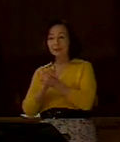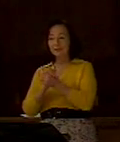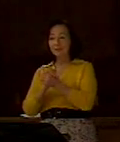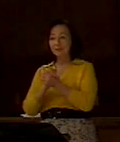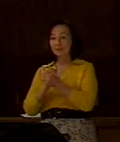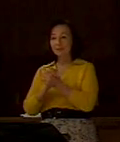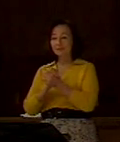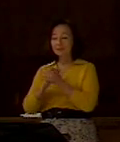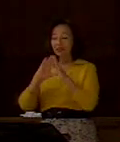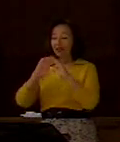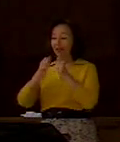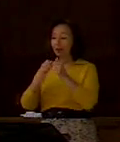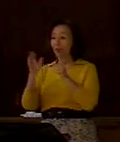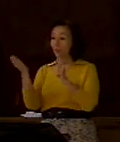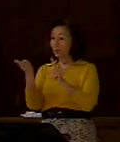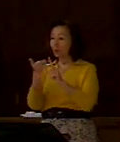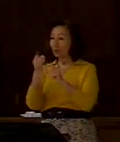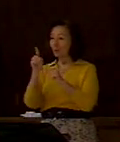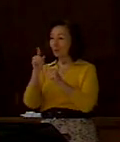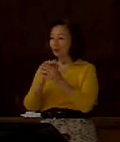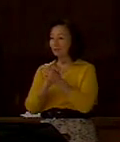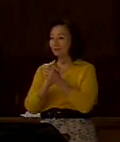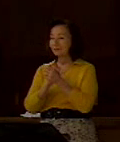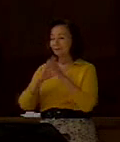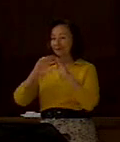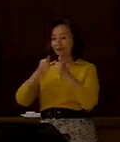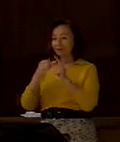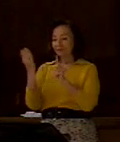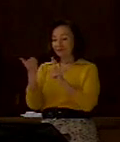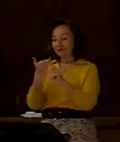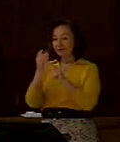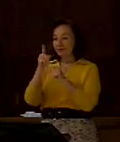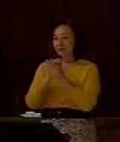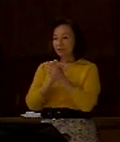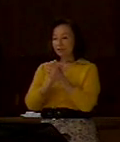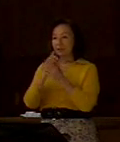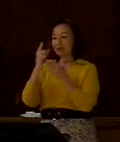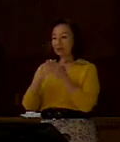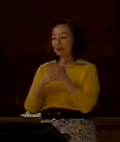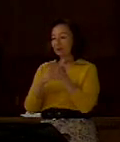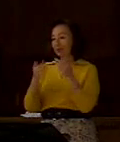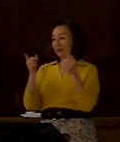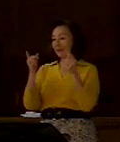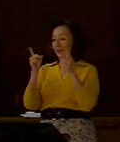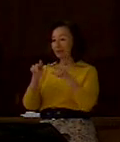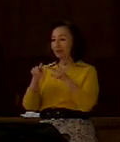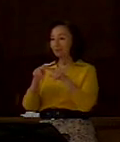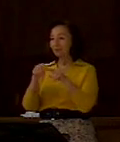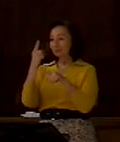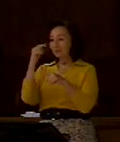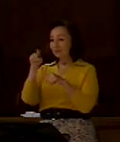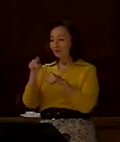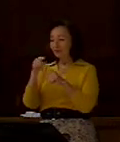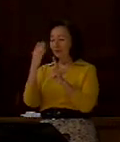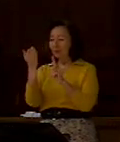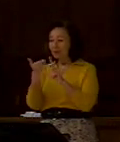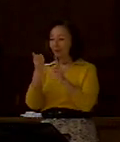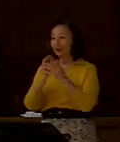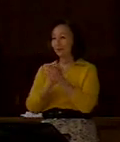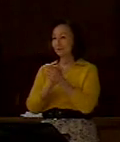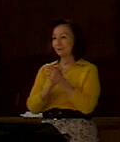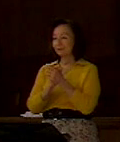How persuaded are you? How persuaded are you? What would it take to persuade you?